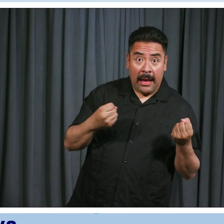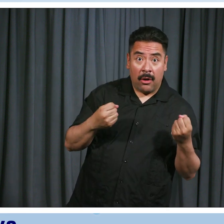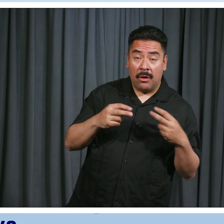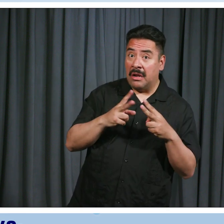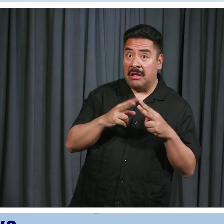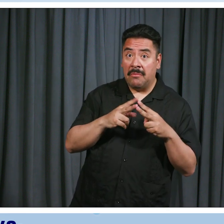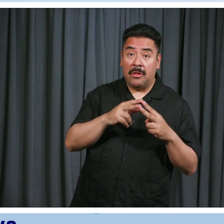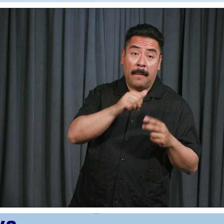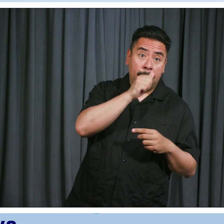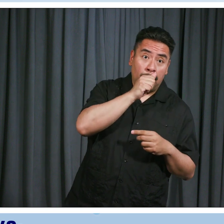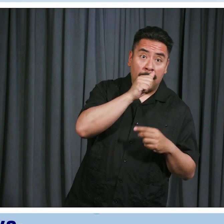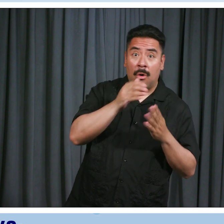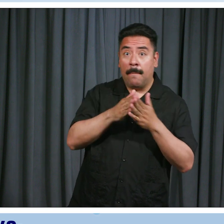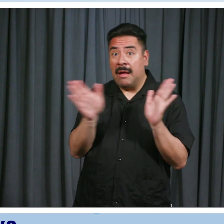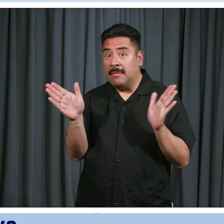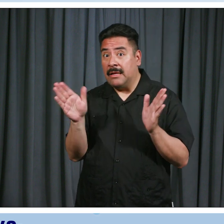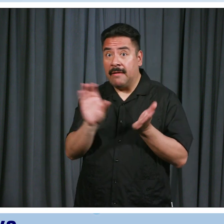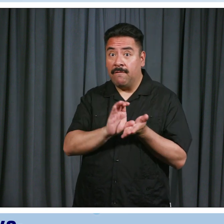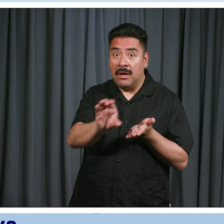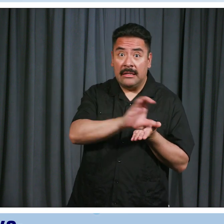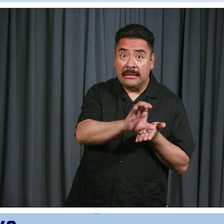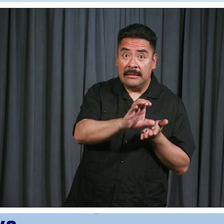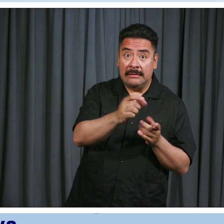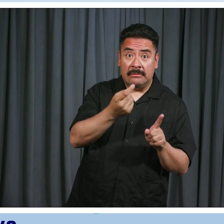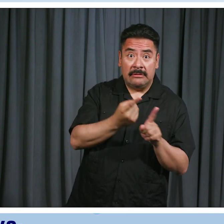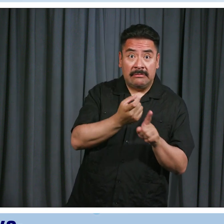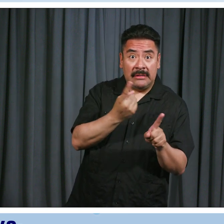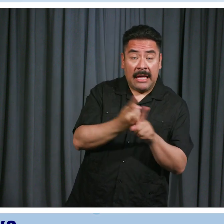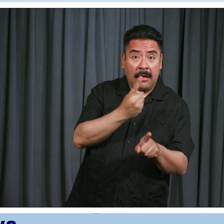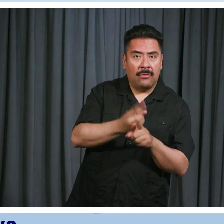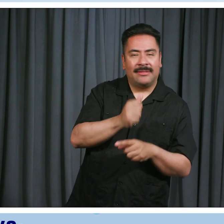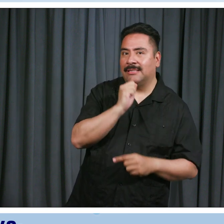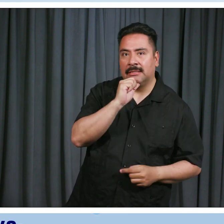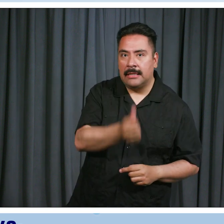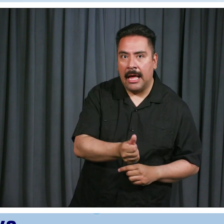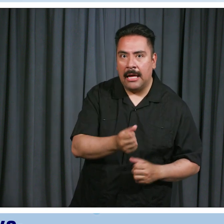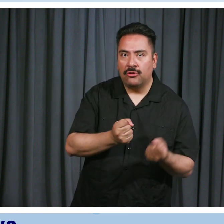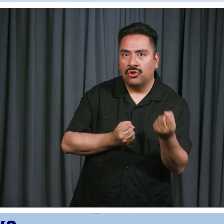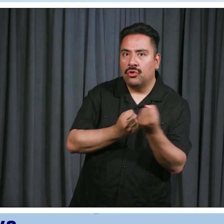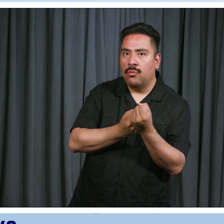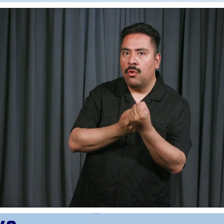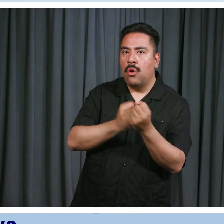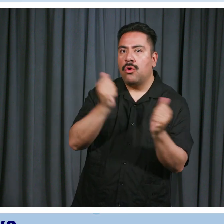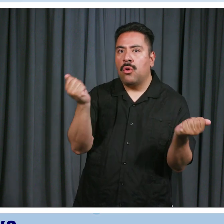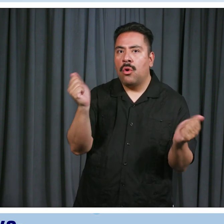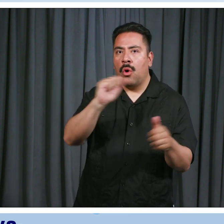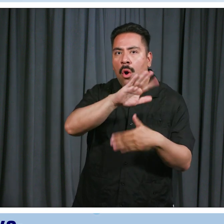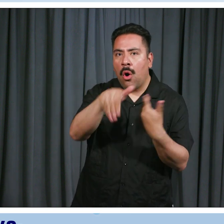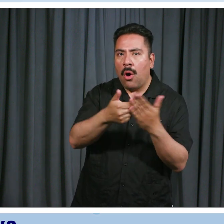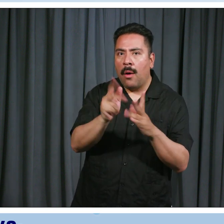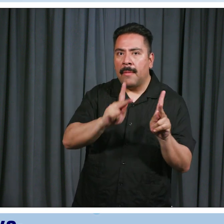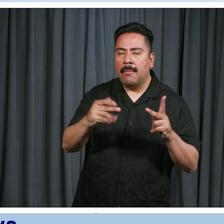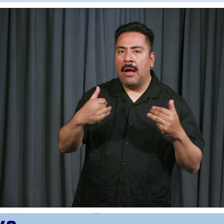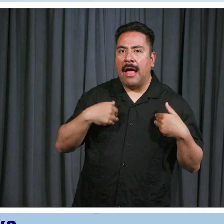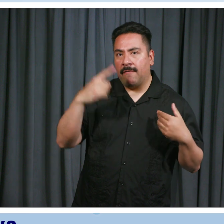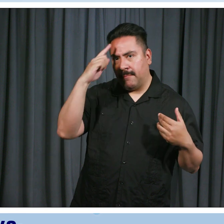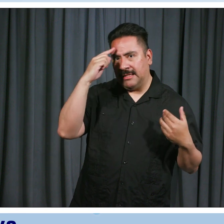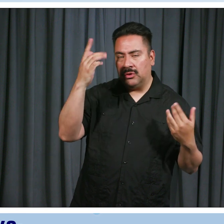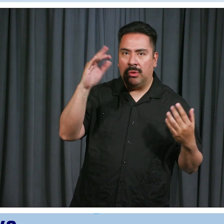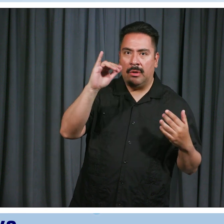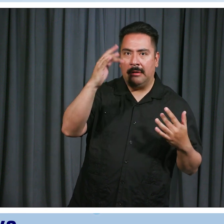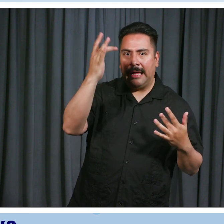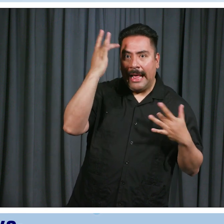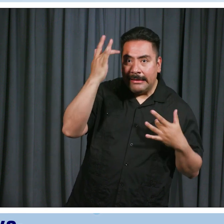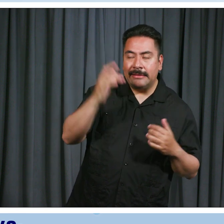funded, is not adequate to support all people with mental illnesses. It does not even